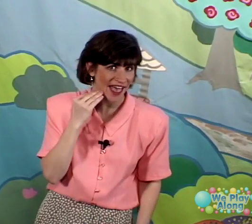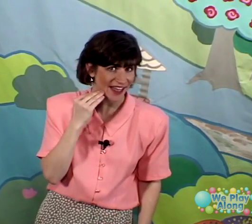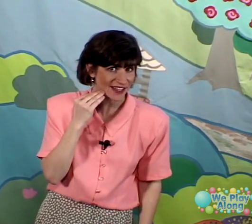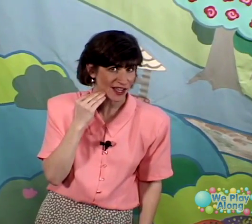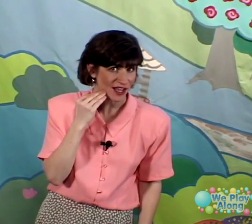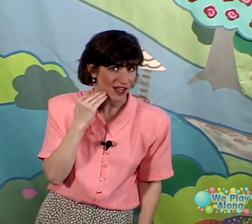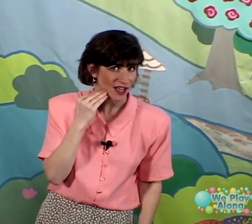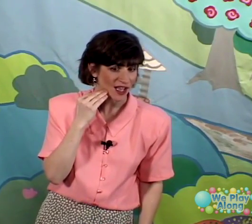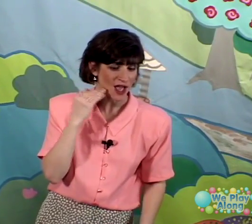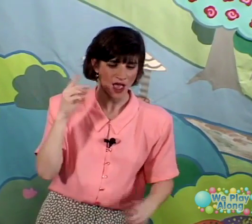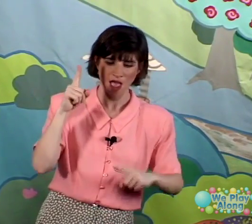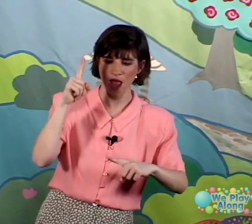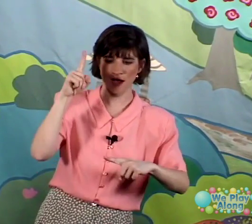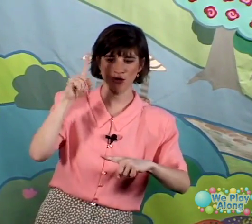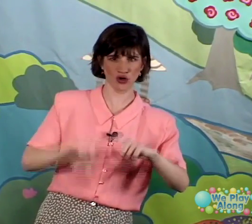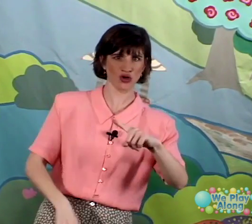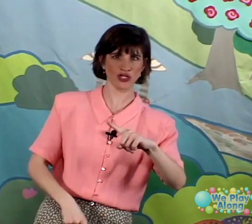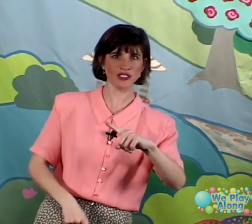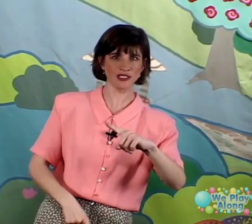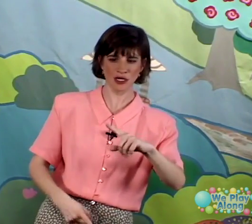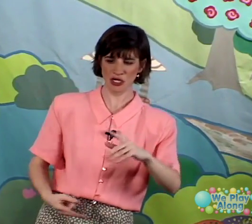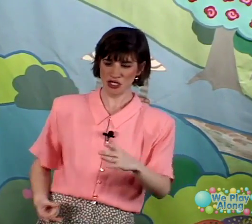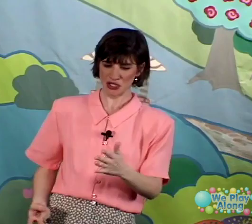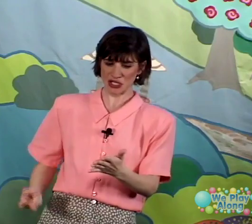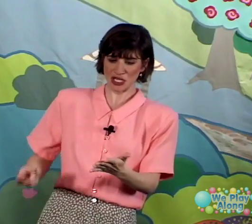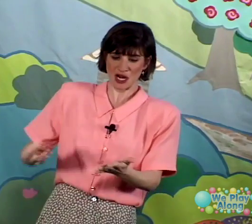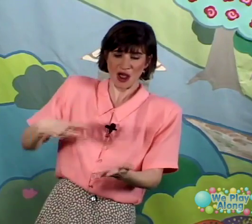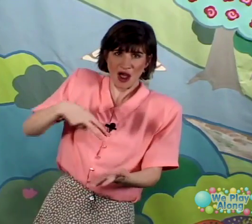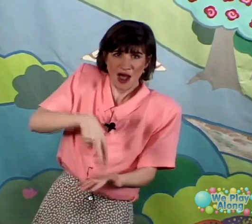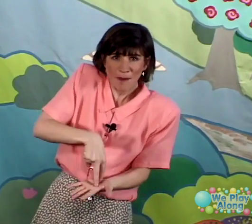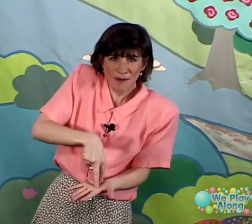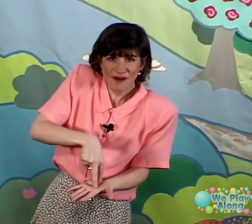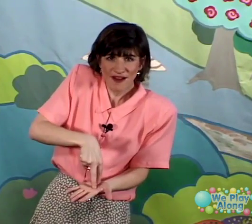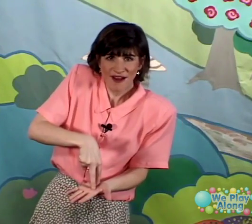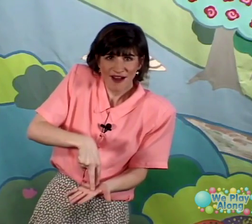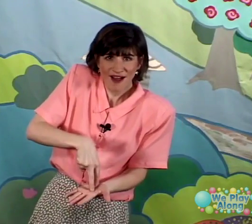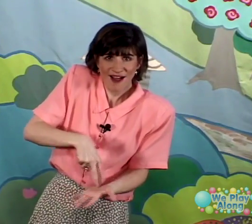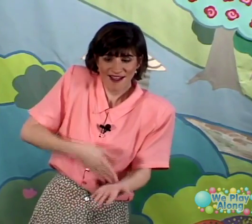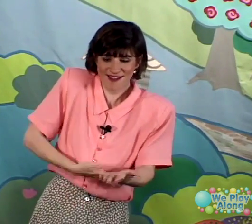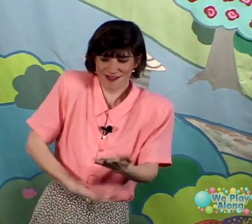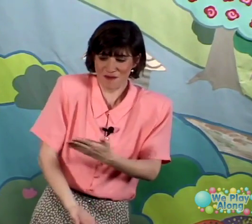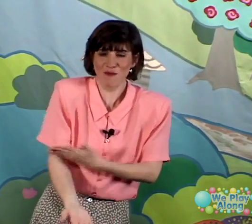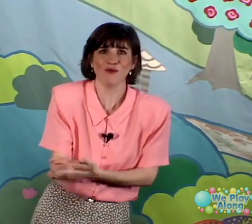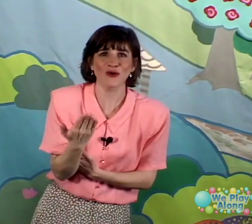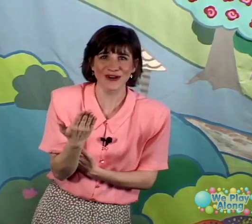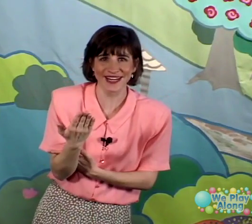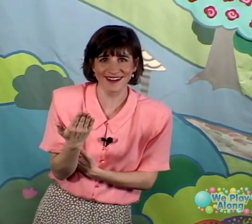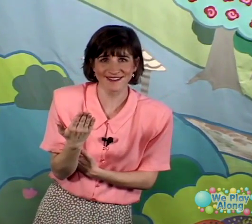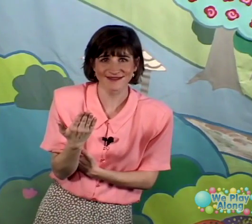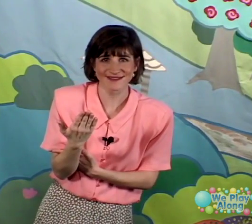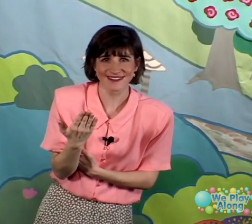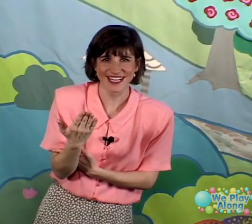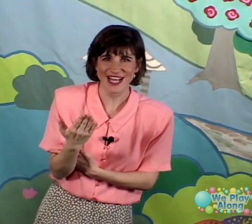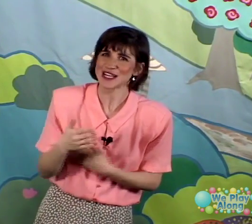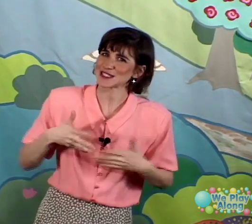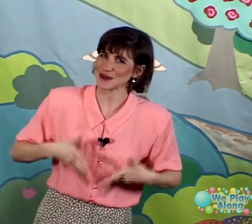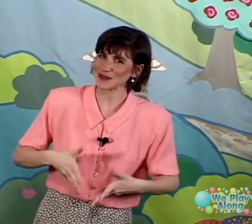head and couldn't get up in the morning. So